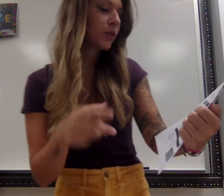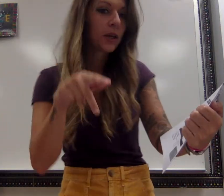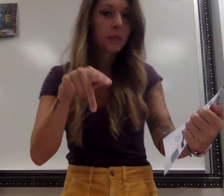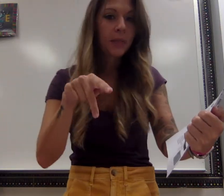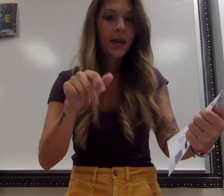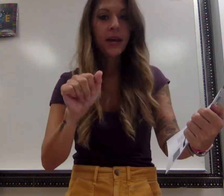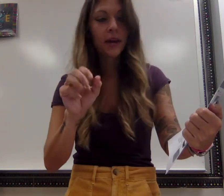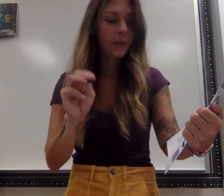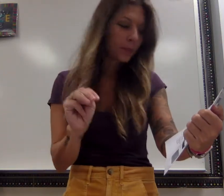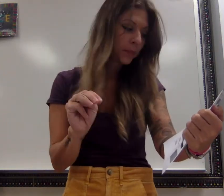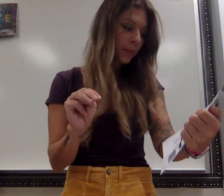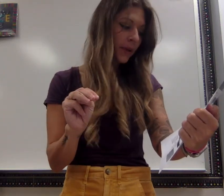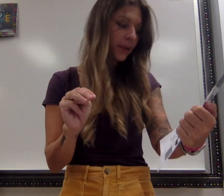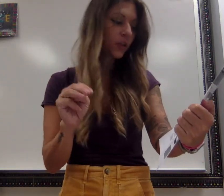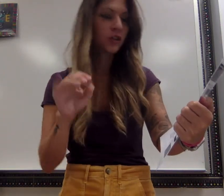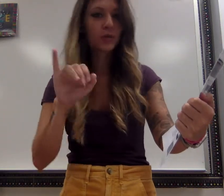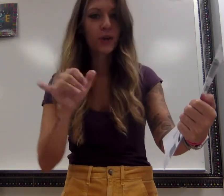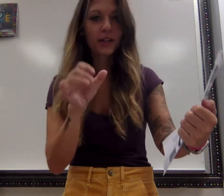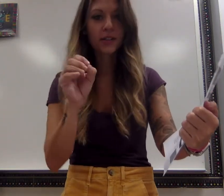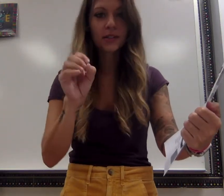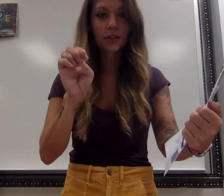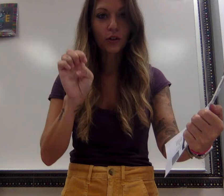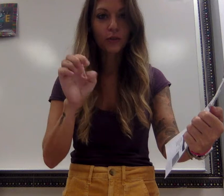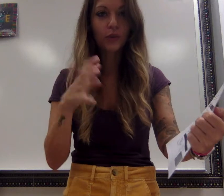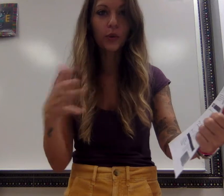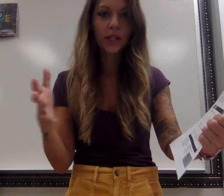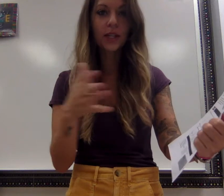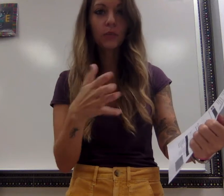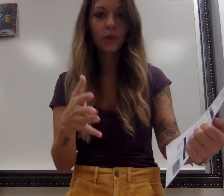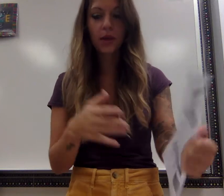like Pam, and then you can just practice your fluidity with them.